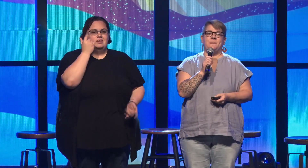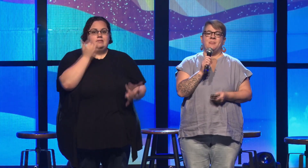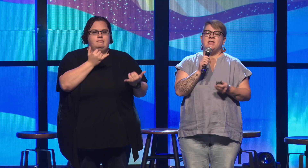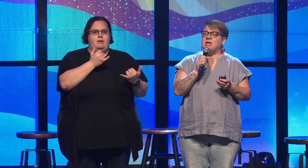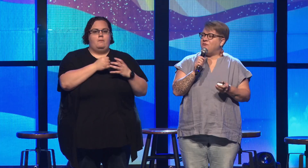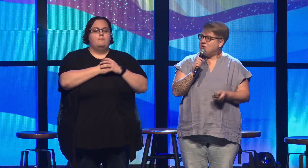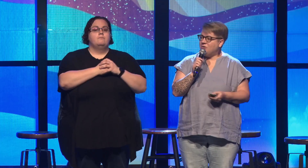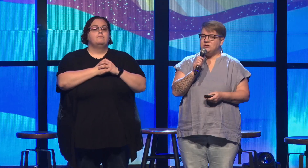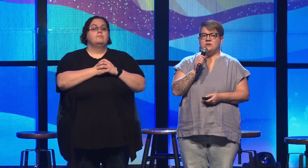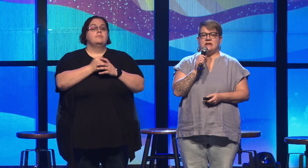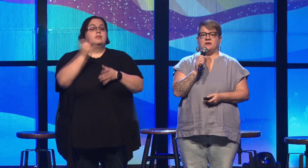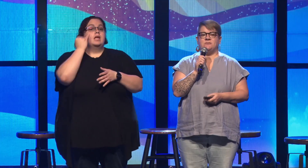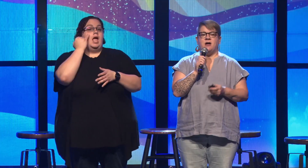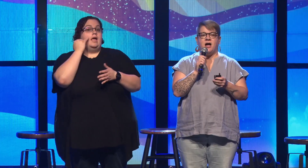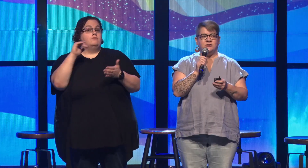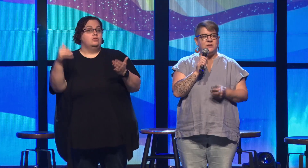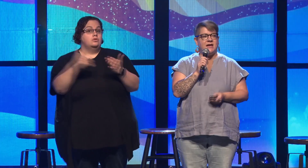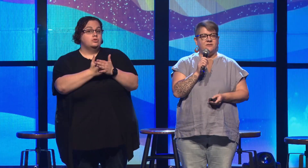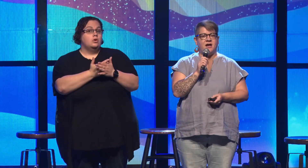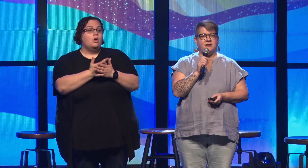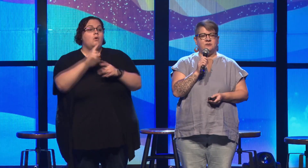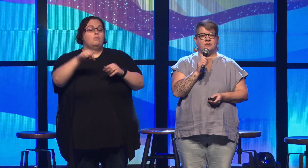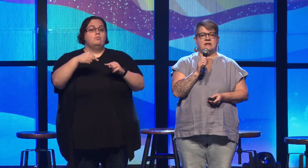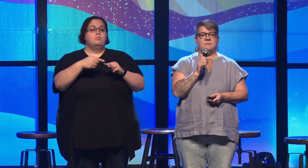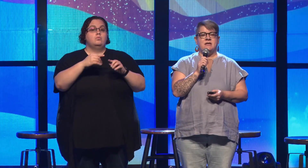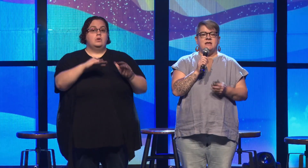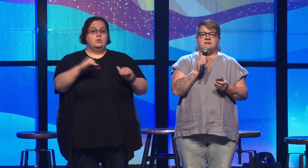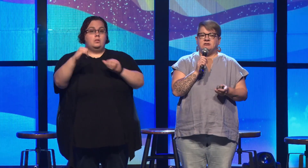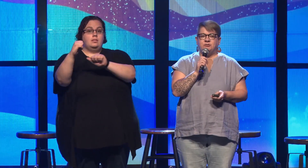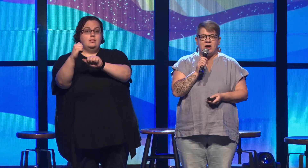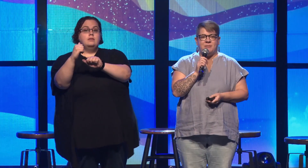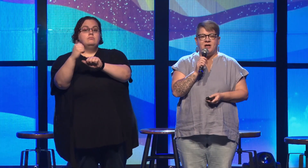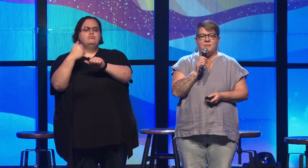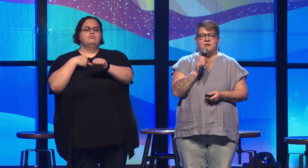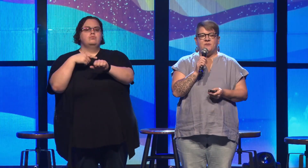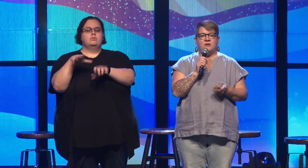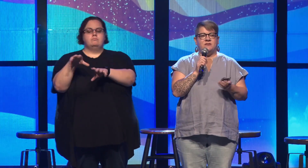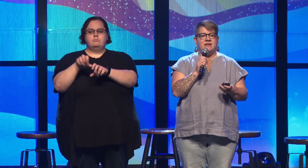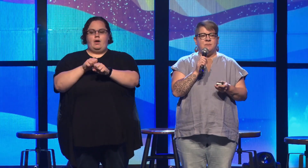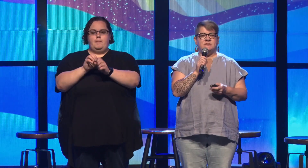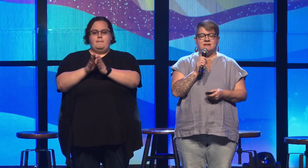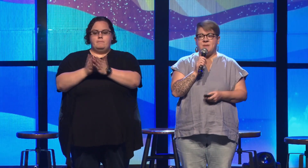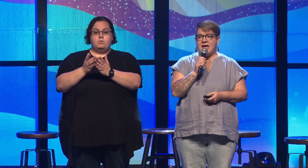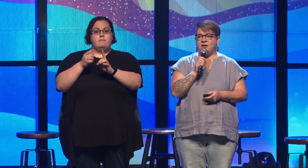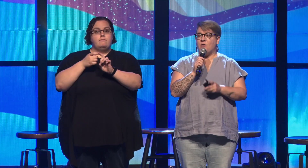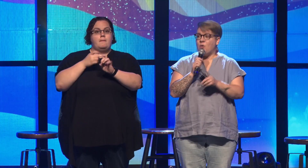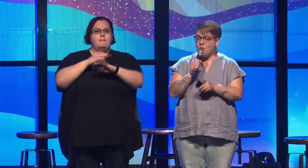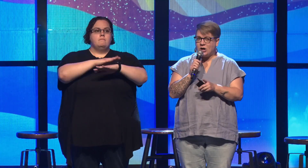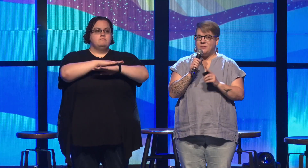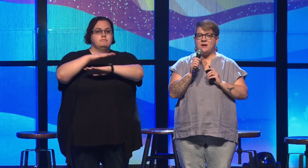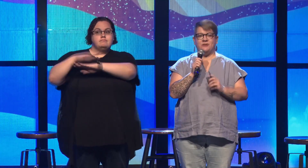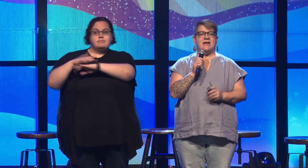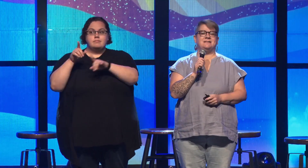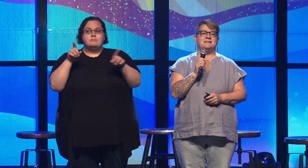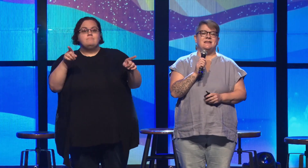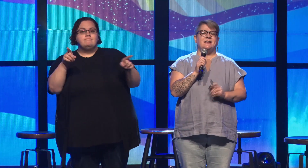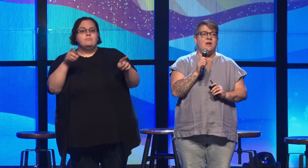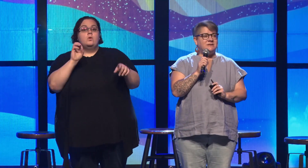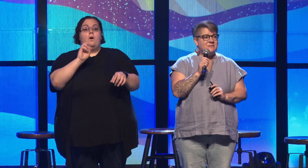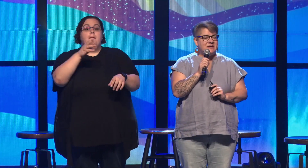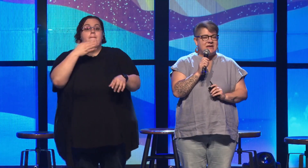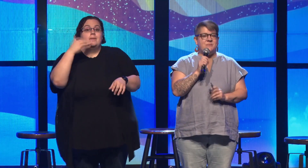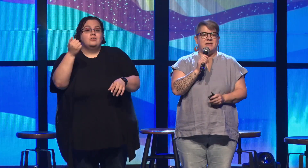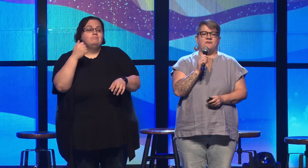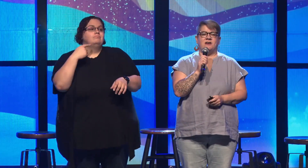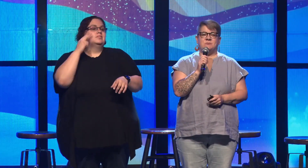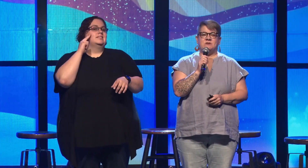way. If you are new here, on your way out of the auditorium, just grab a copy from one of the tables in the back, or better yet, come